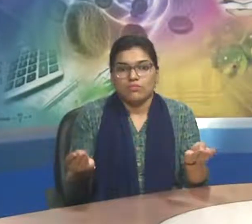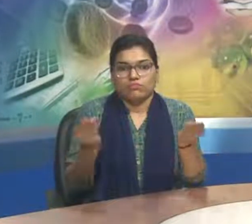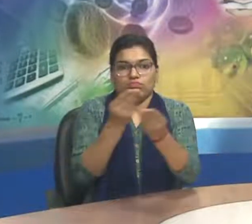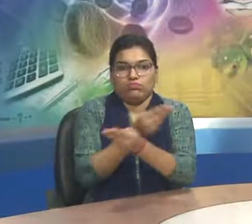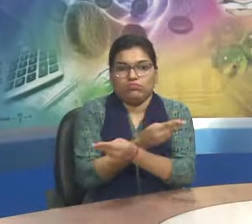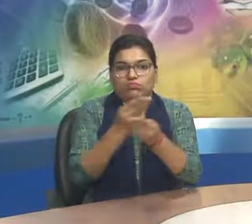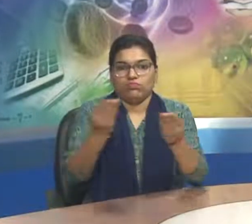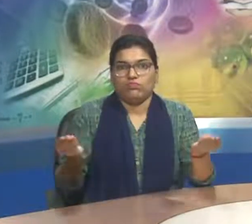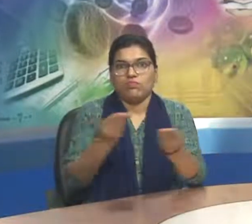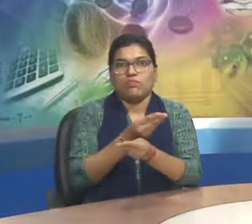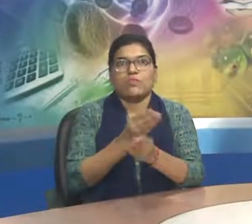societies.